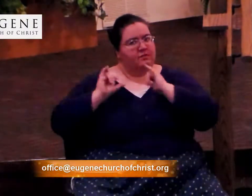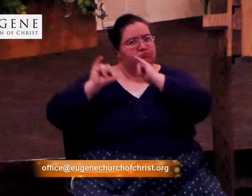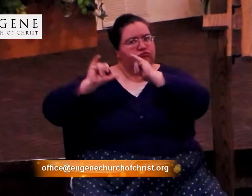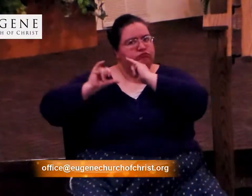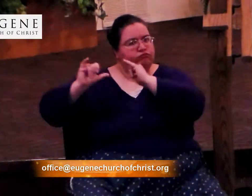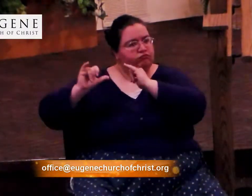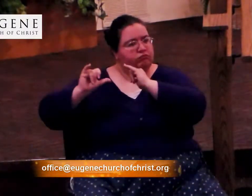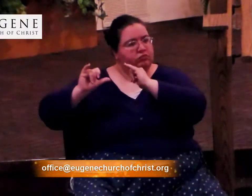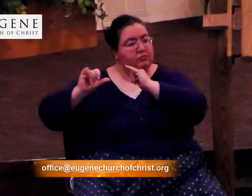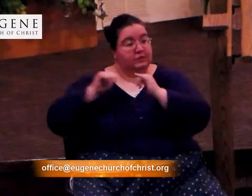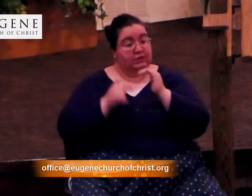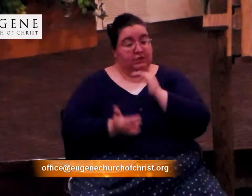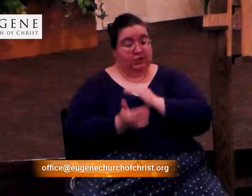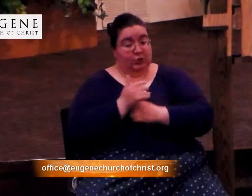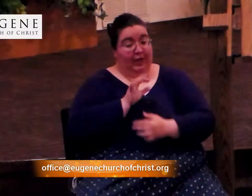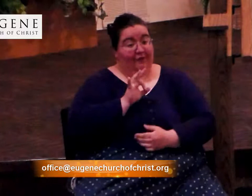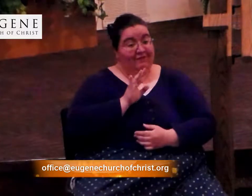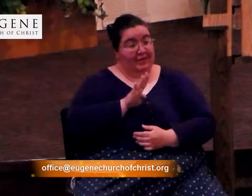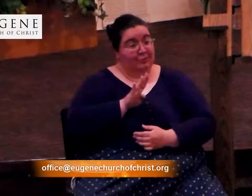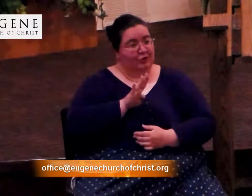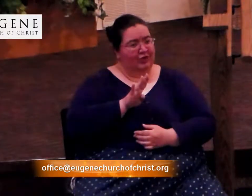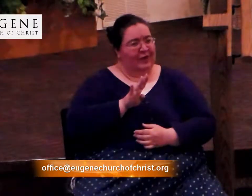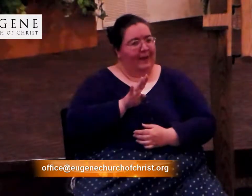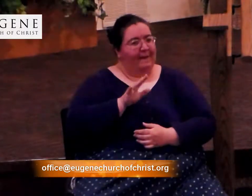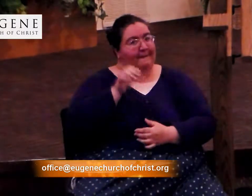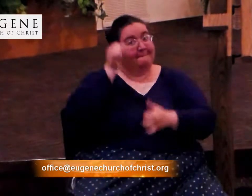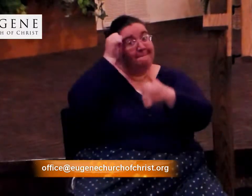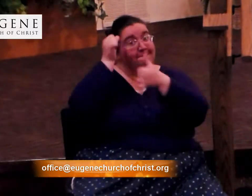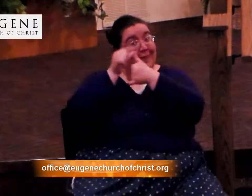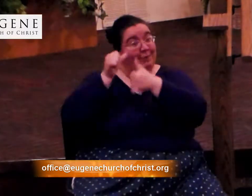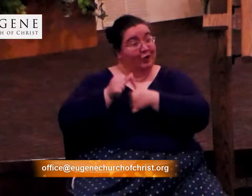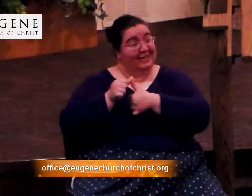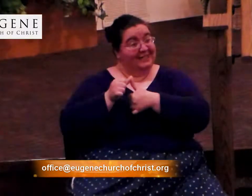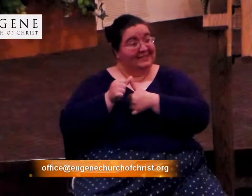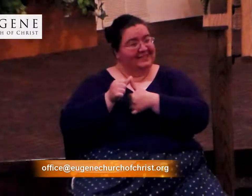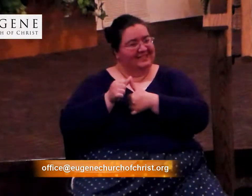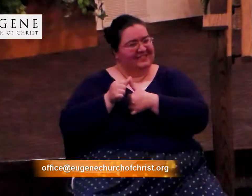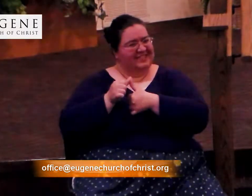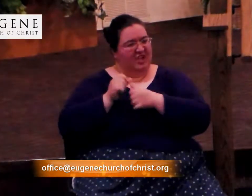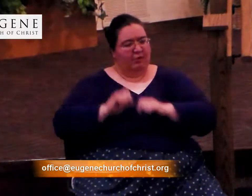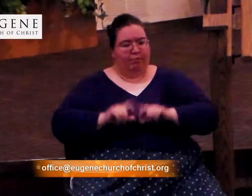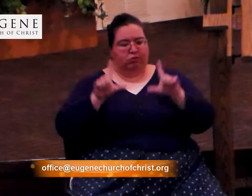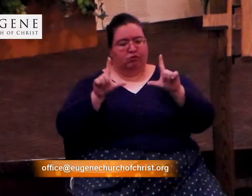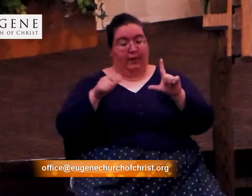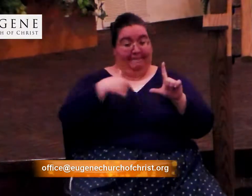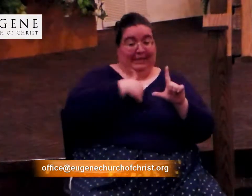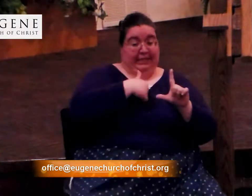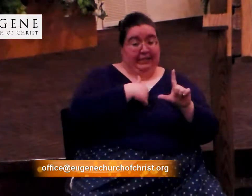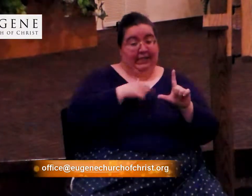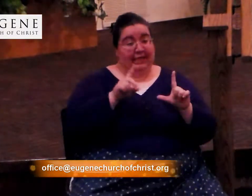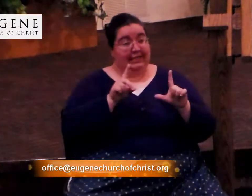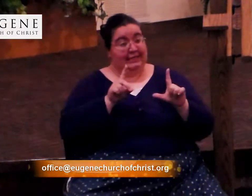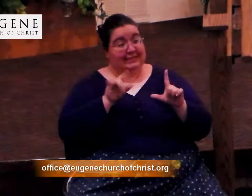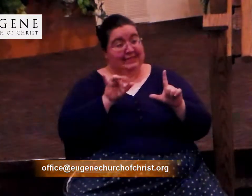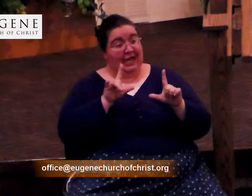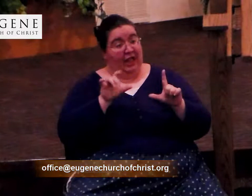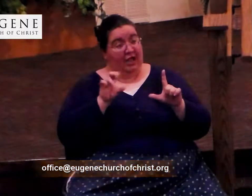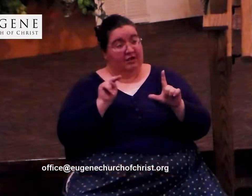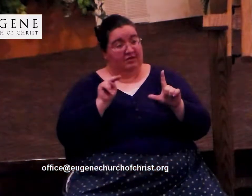feature, came up me and Dylan out in the river. I believe a year or two ago now, I can't remember which. 1 year